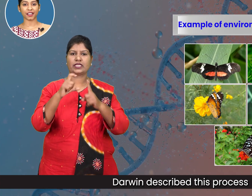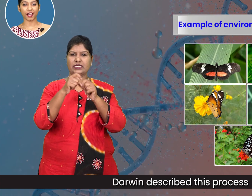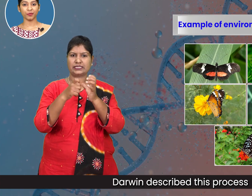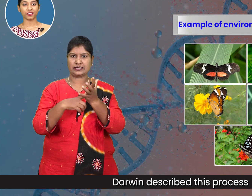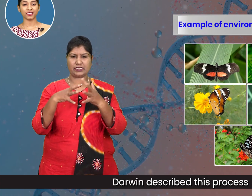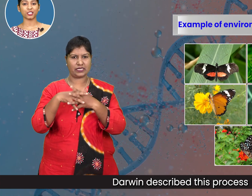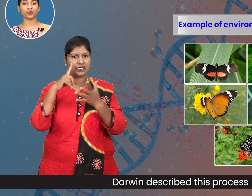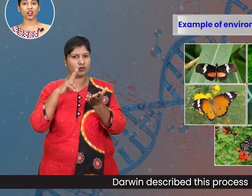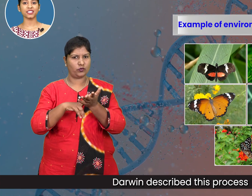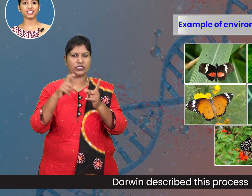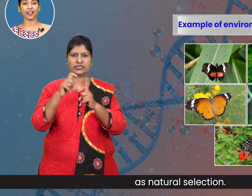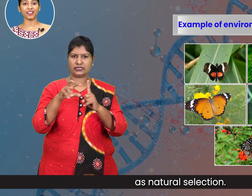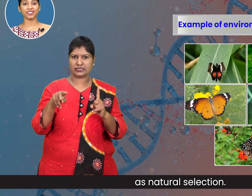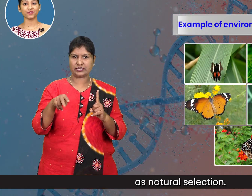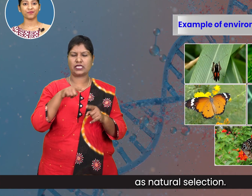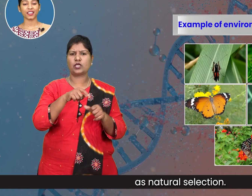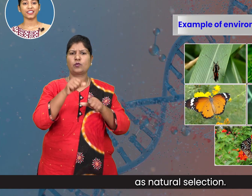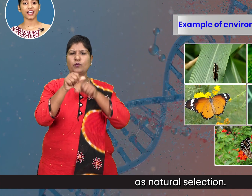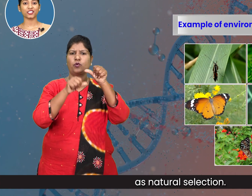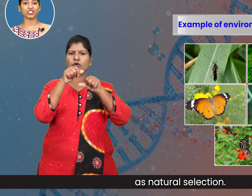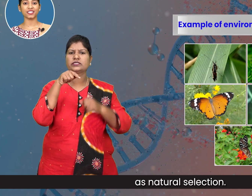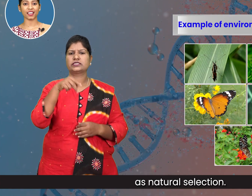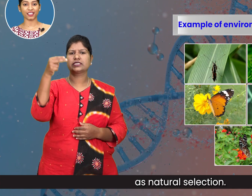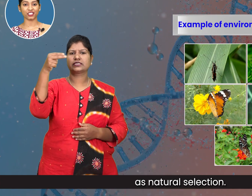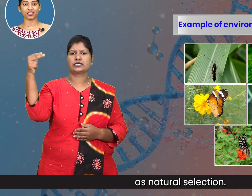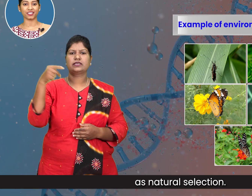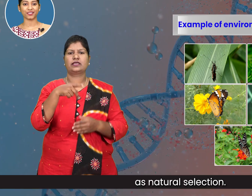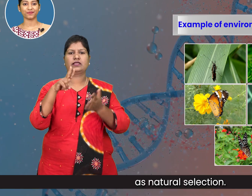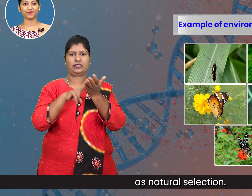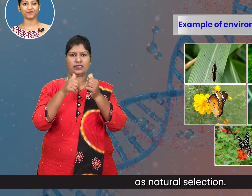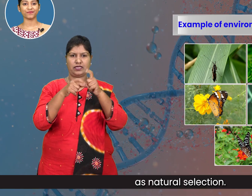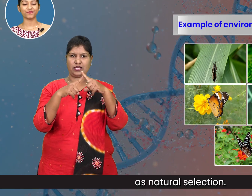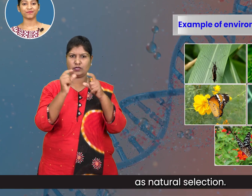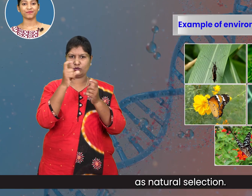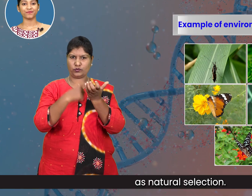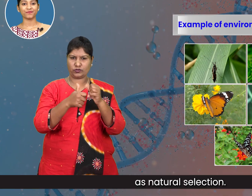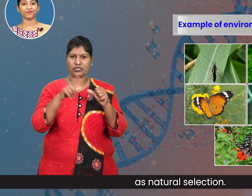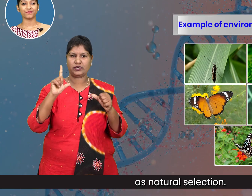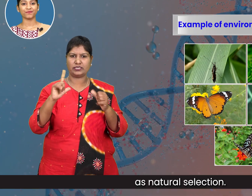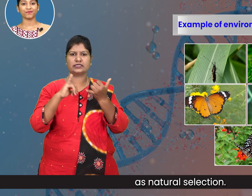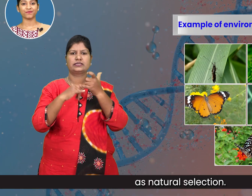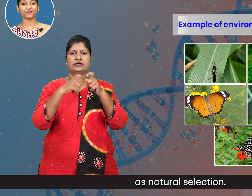Darwin described this process as natural selection.